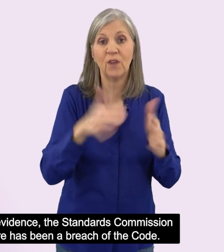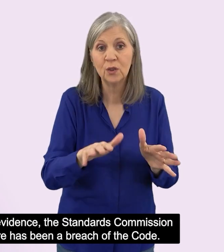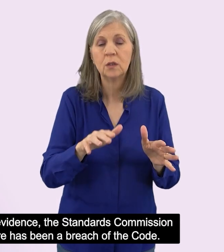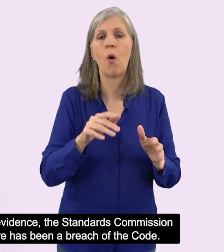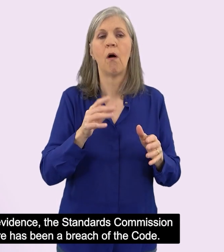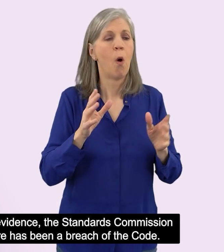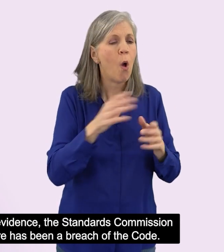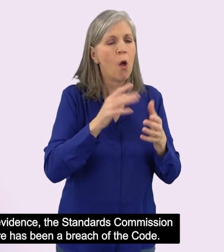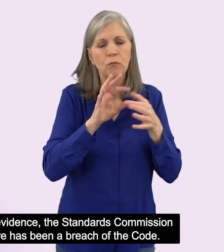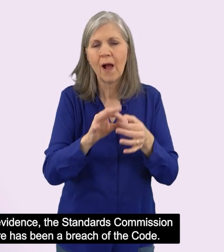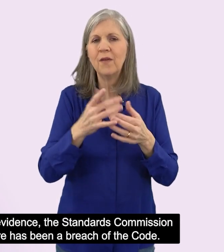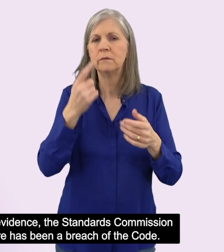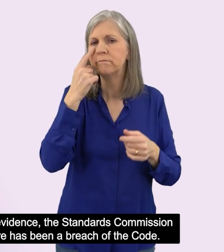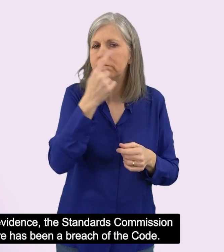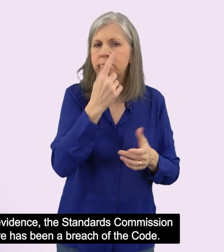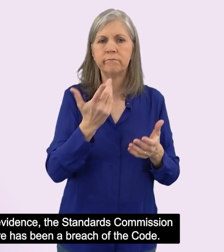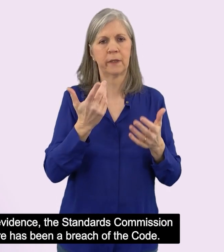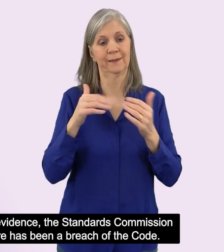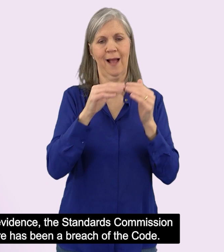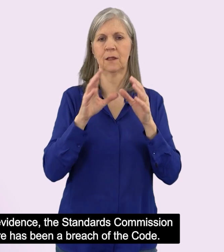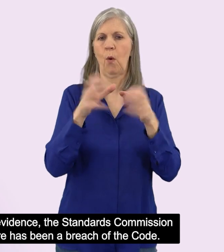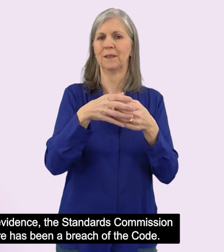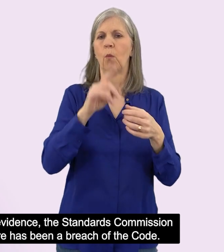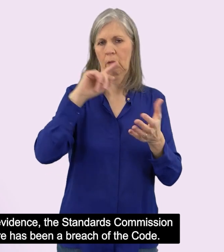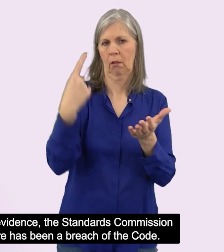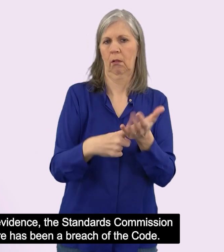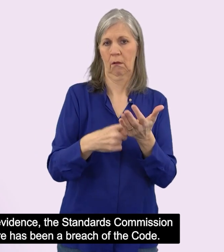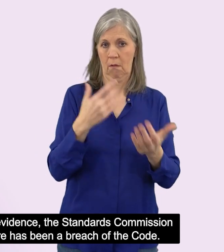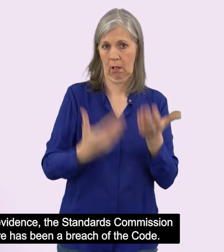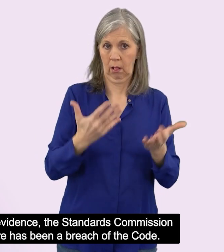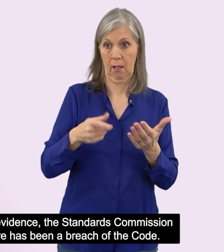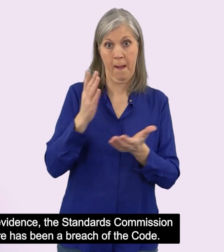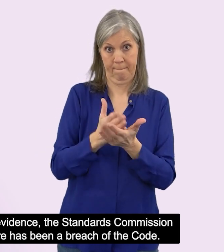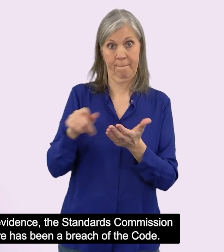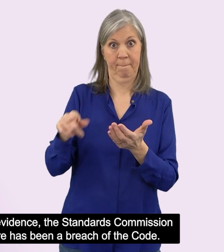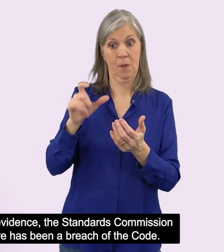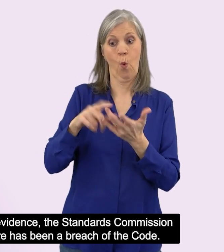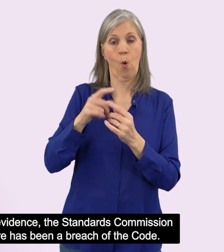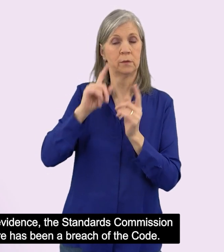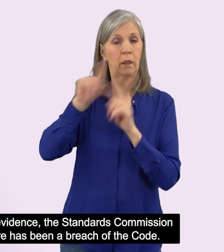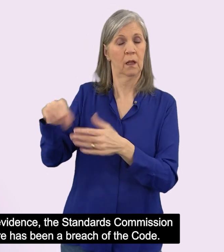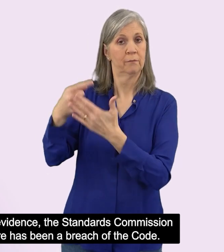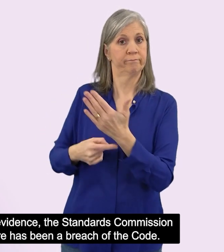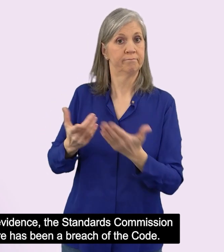After hearing all relevant evidence, the Standards Commission will decide whether there has been a breach of the code.